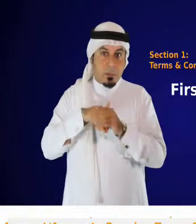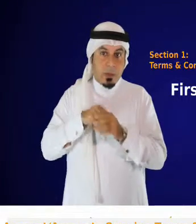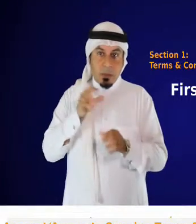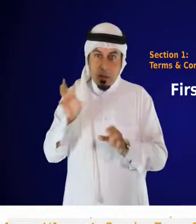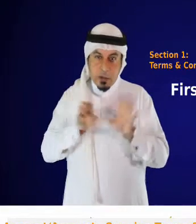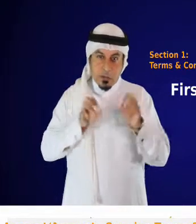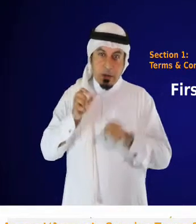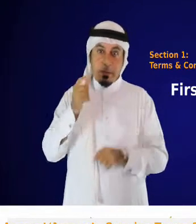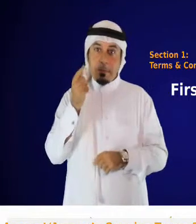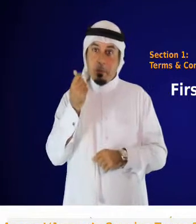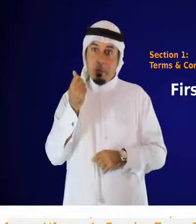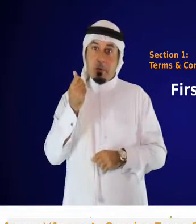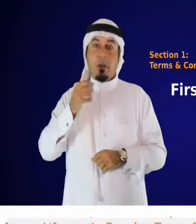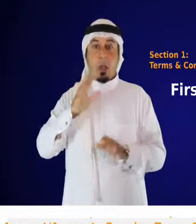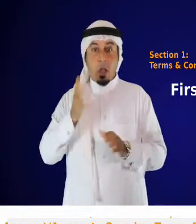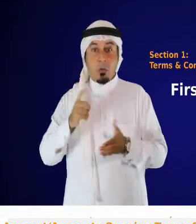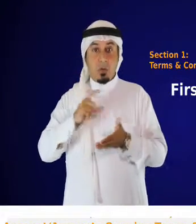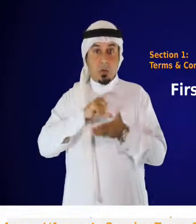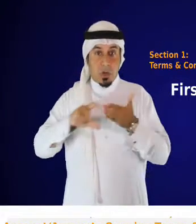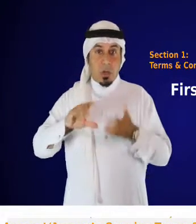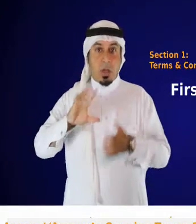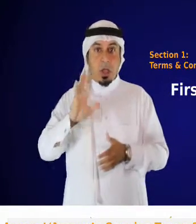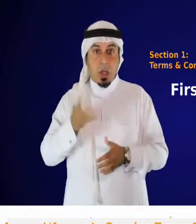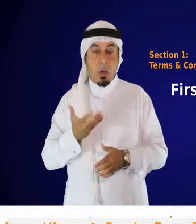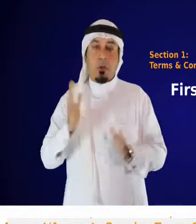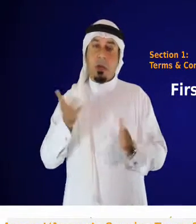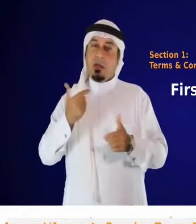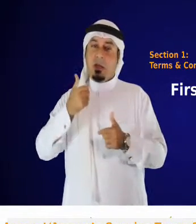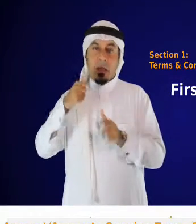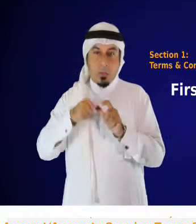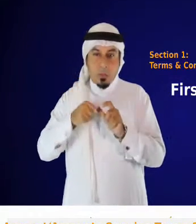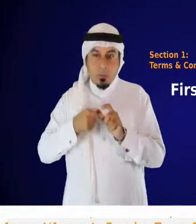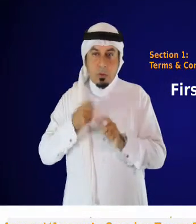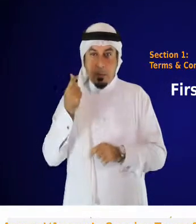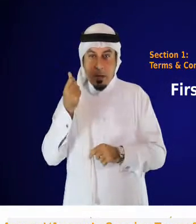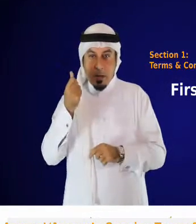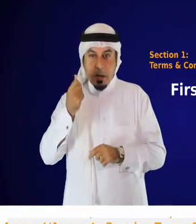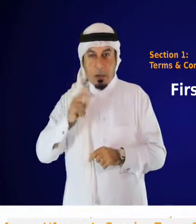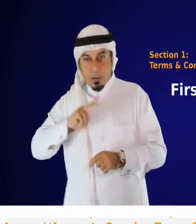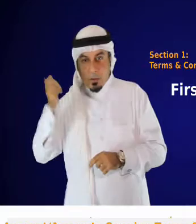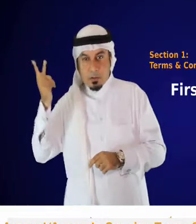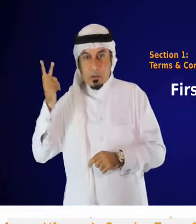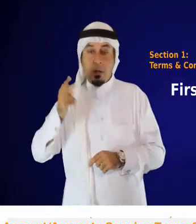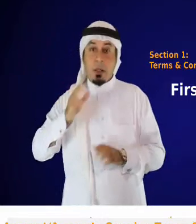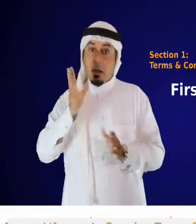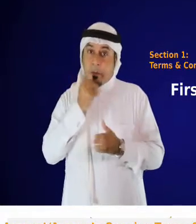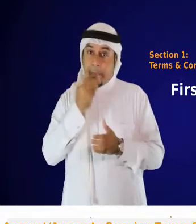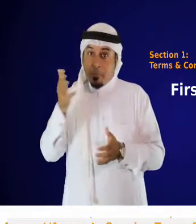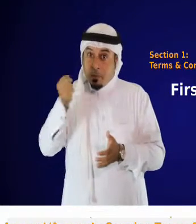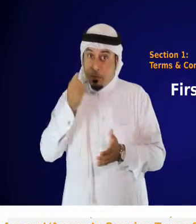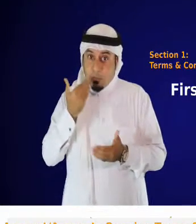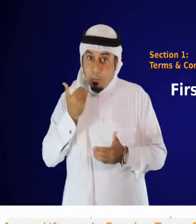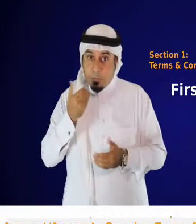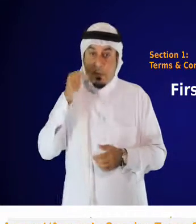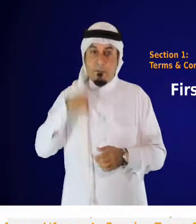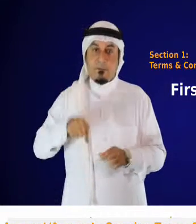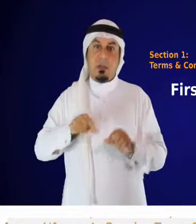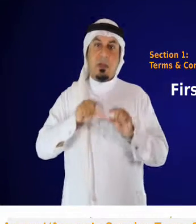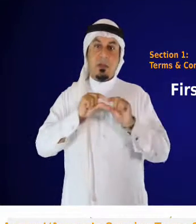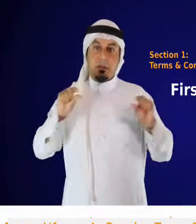the realization of monies or checks or any other financial instruments deposited and not credited to the accounts and